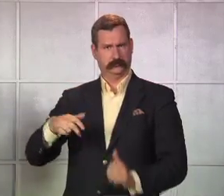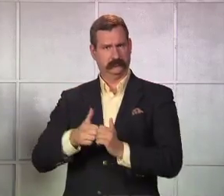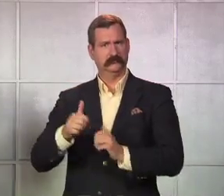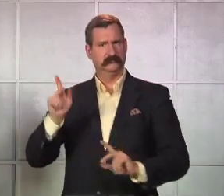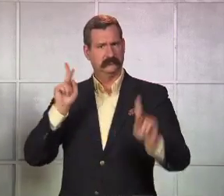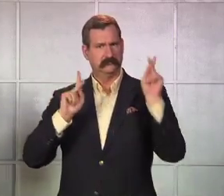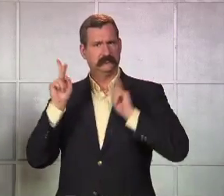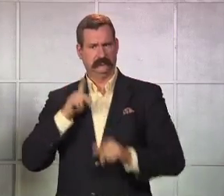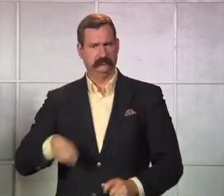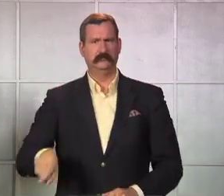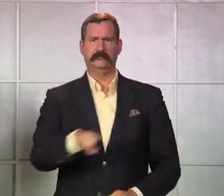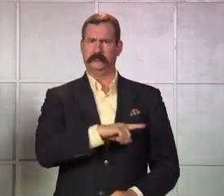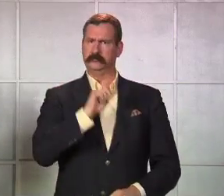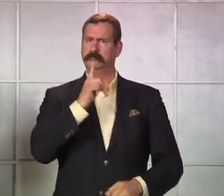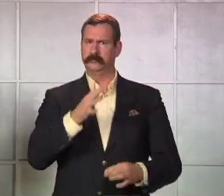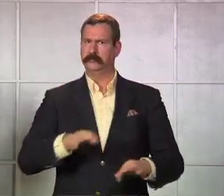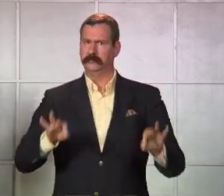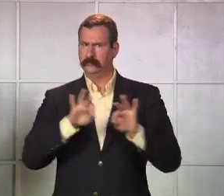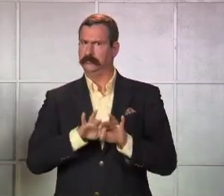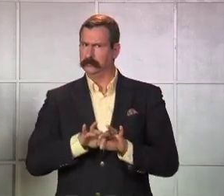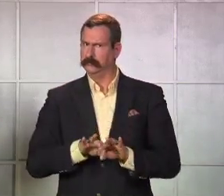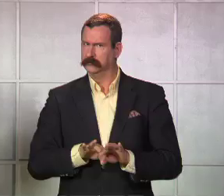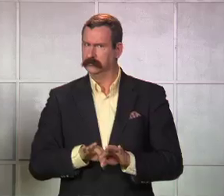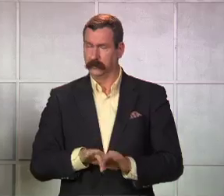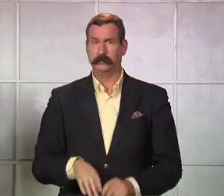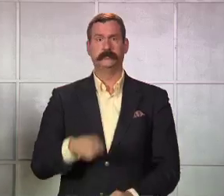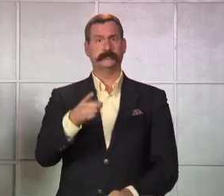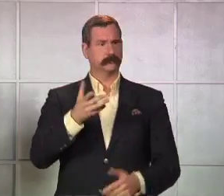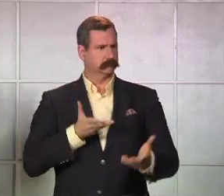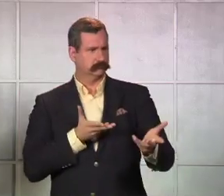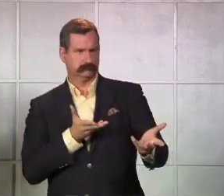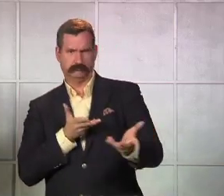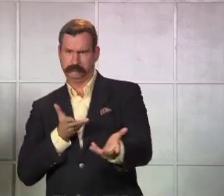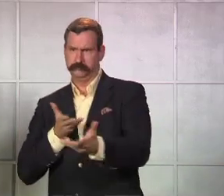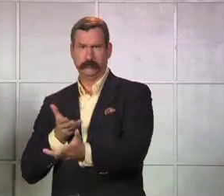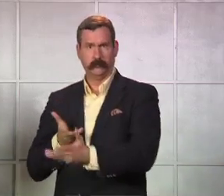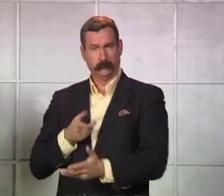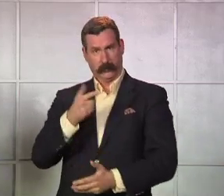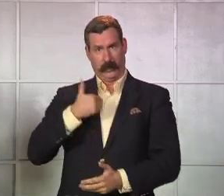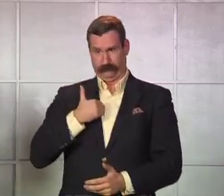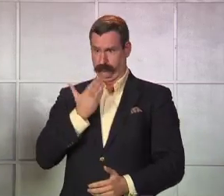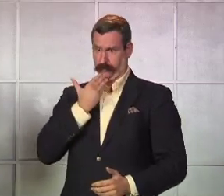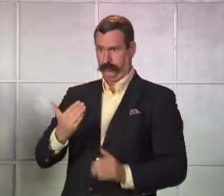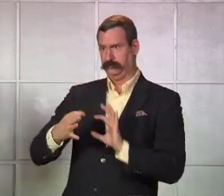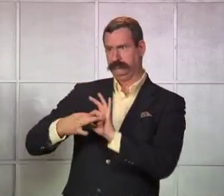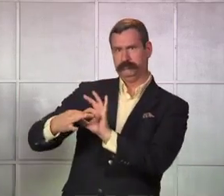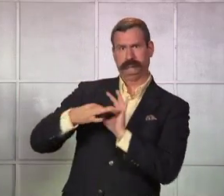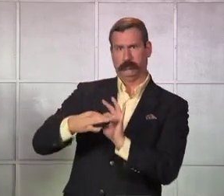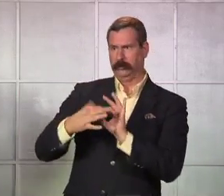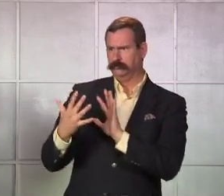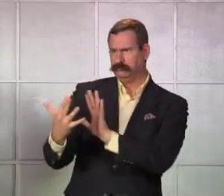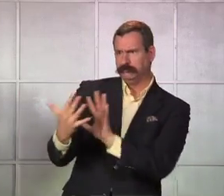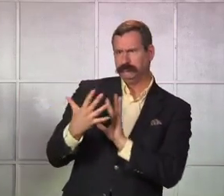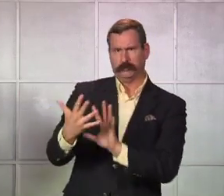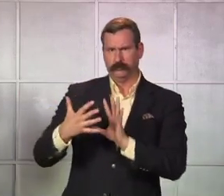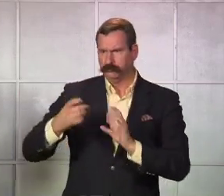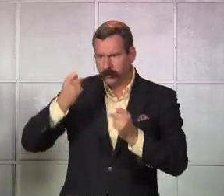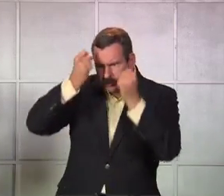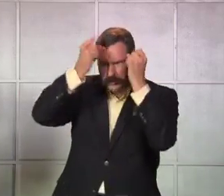group. That is vital. You should also have great dialogue with plenty of give and take and input from